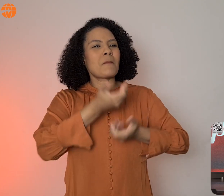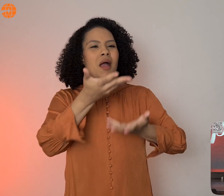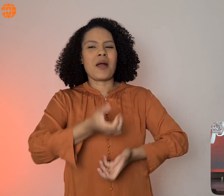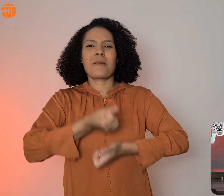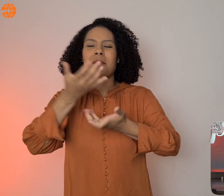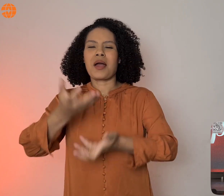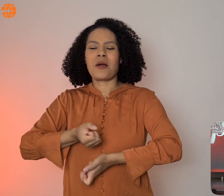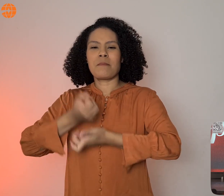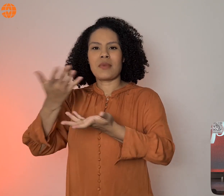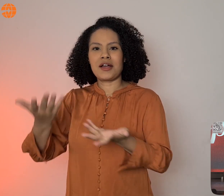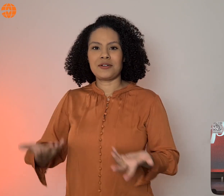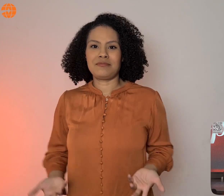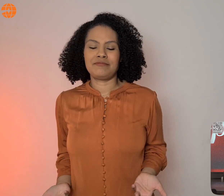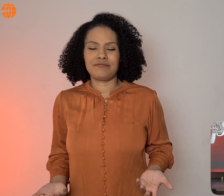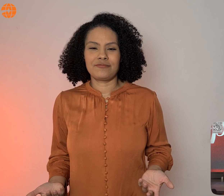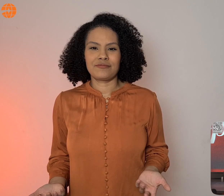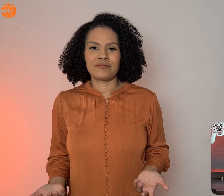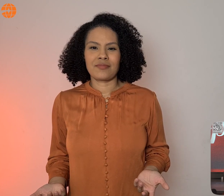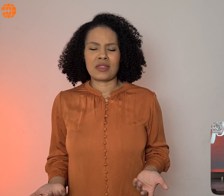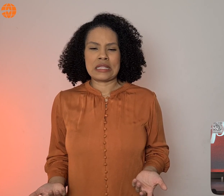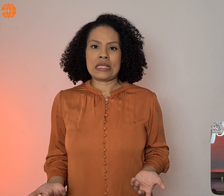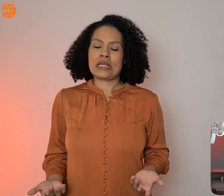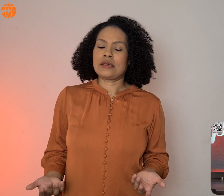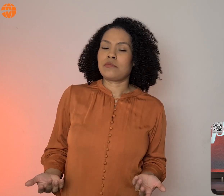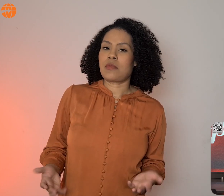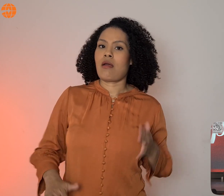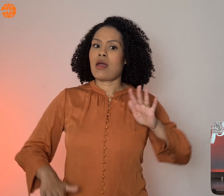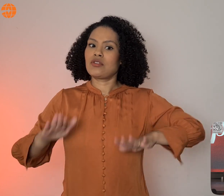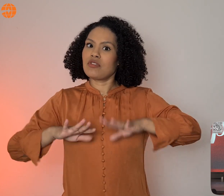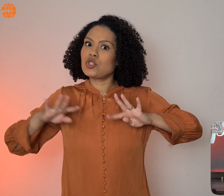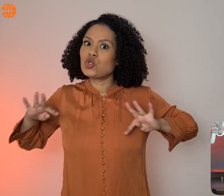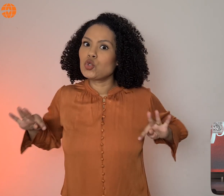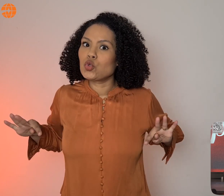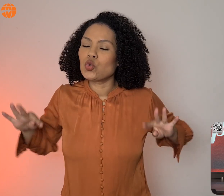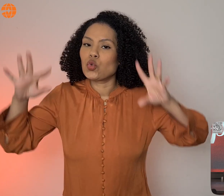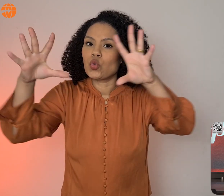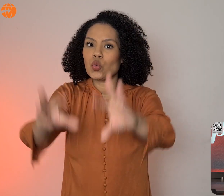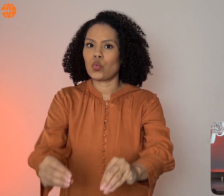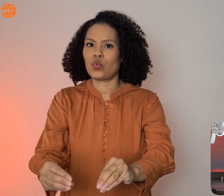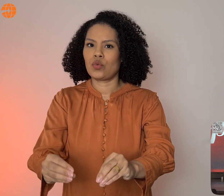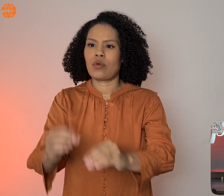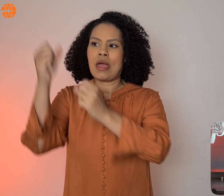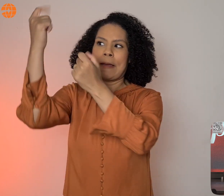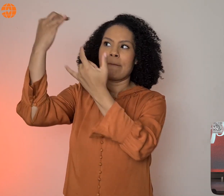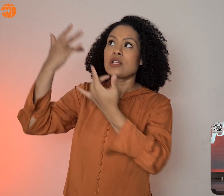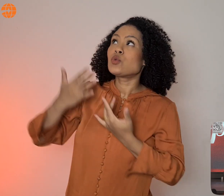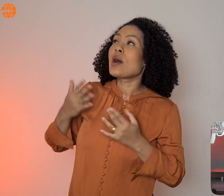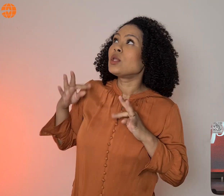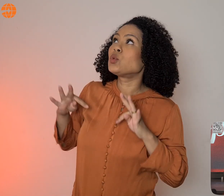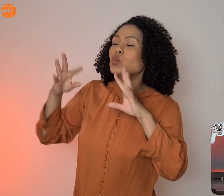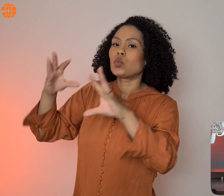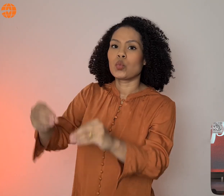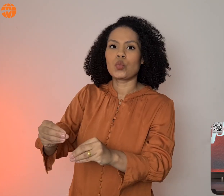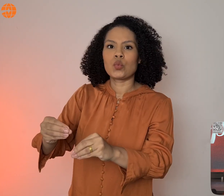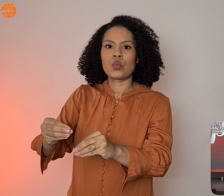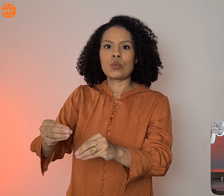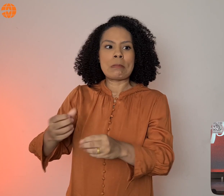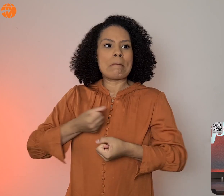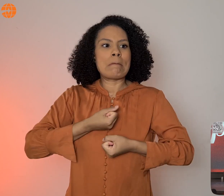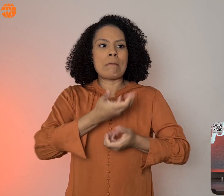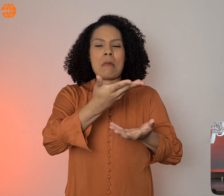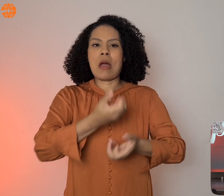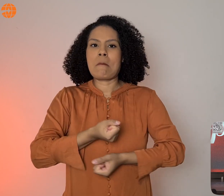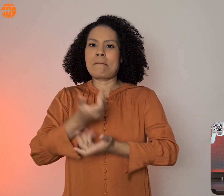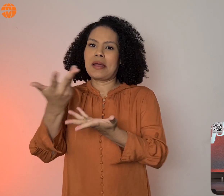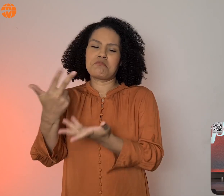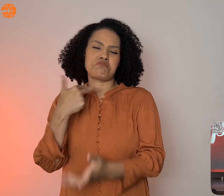uma forma, talvez, de nós contarmos tudo aquilo que é a bondade de Deus e aquilo que nós recebemos dele. Nós não But